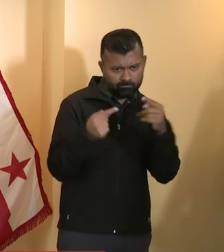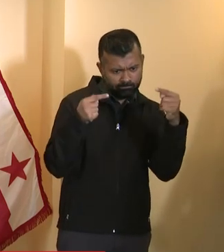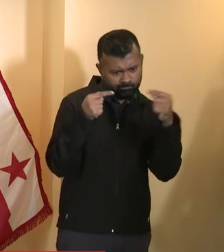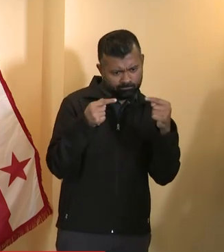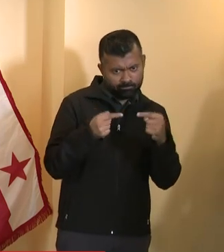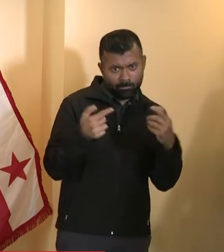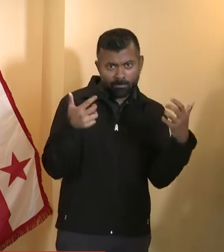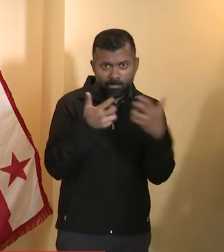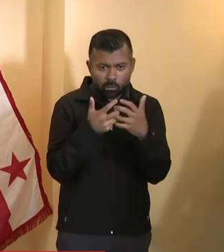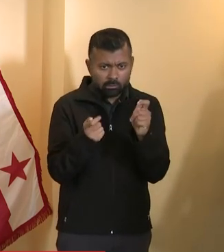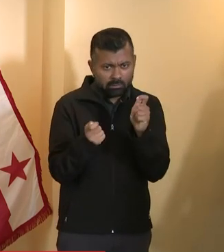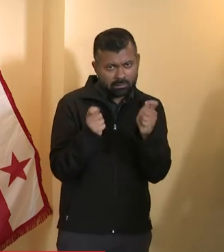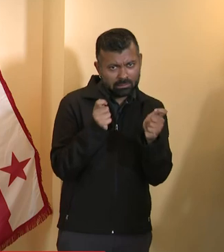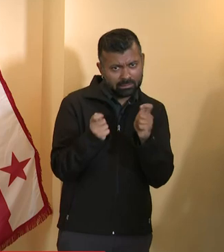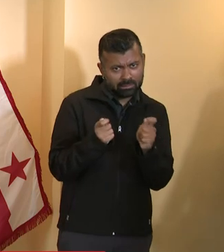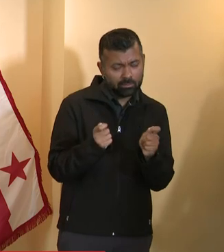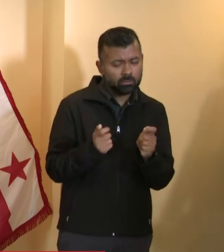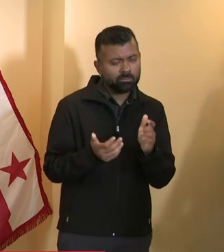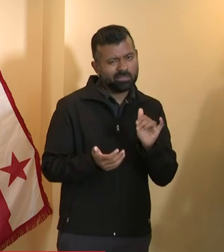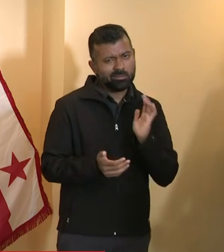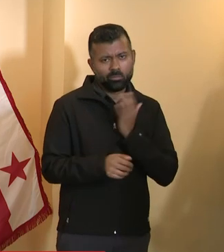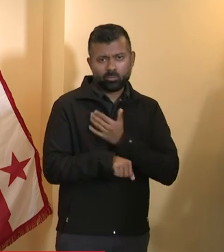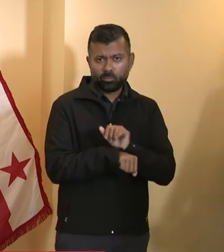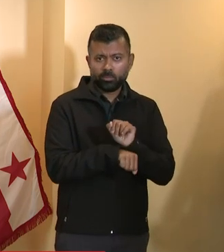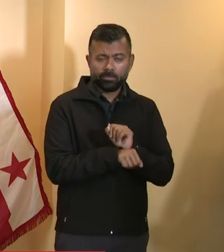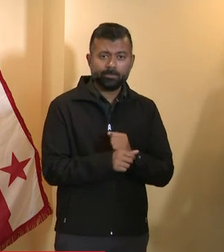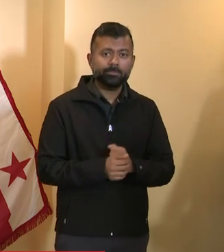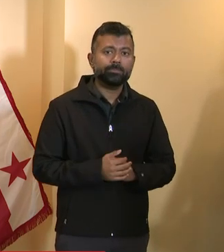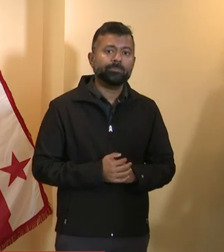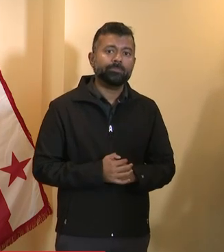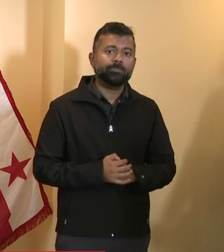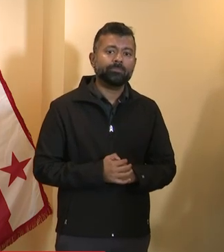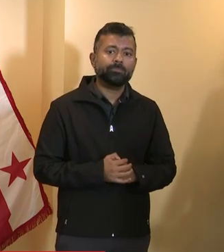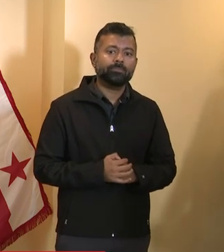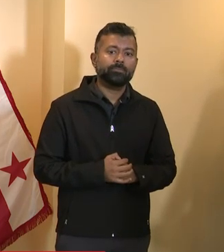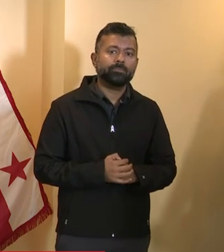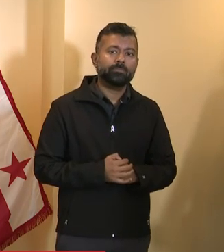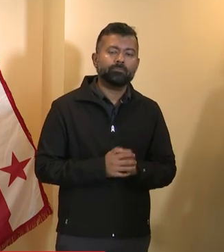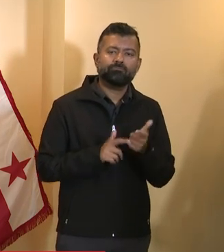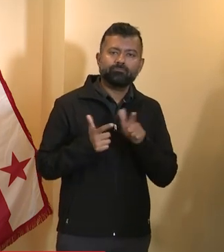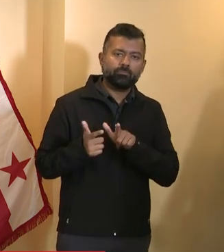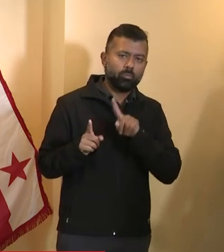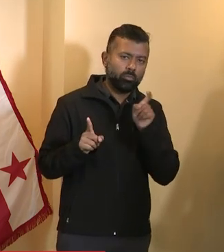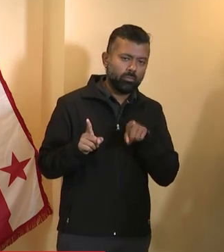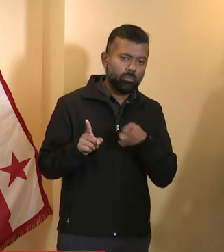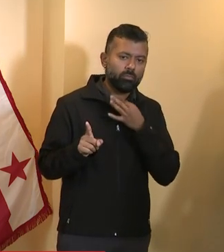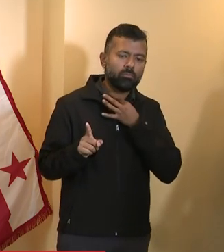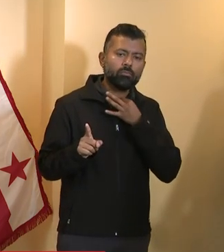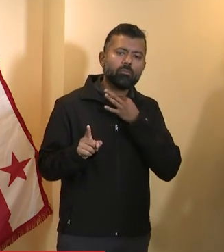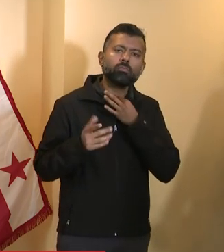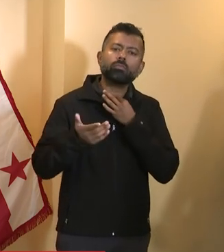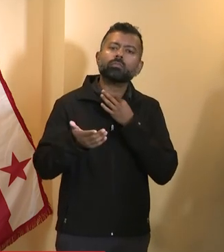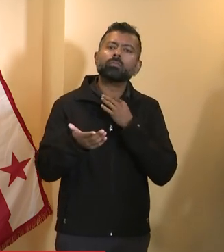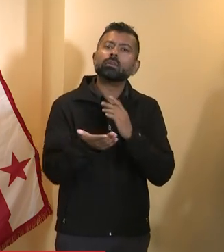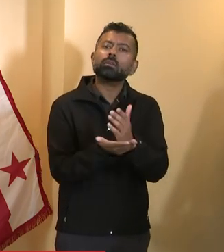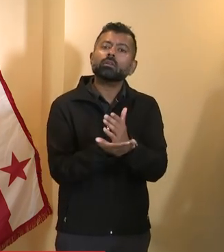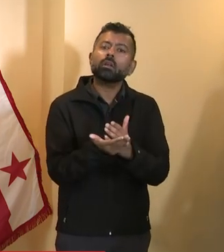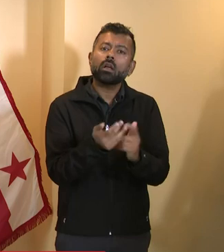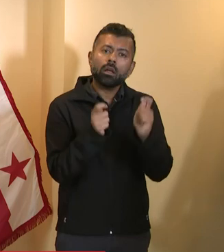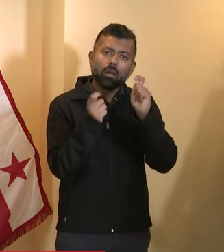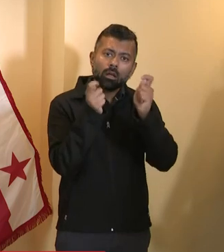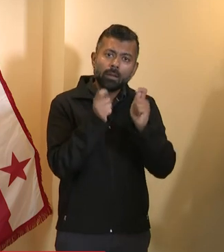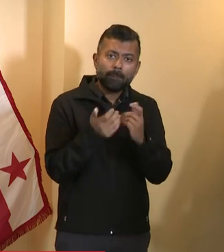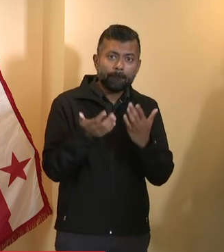that we're going to get there. And just to follow up, what are some of the areas that you're already looking where cuts are going to have to be